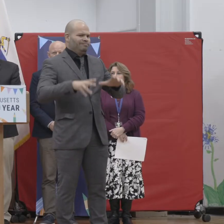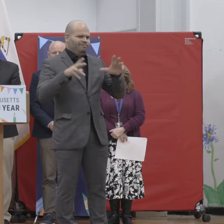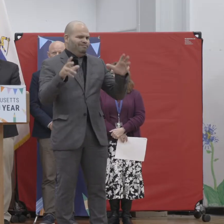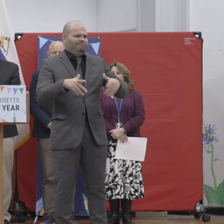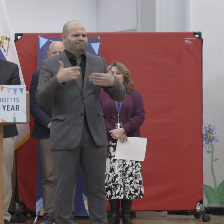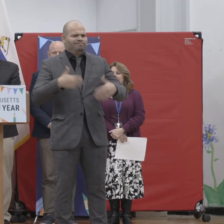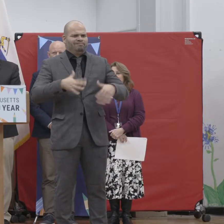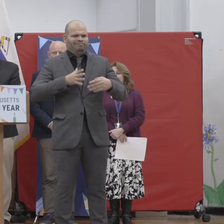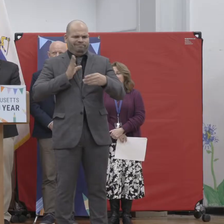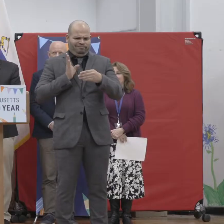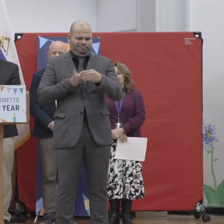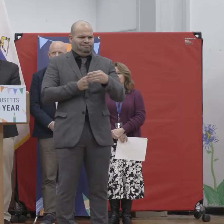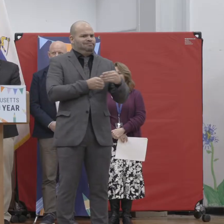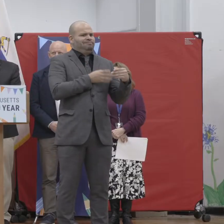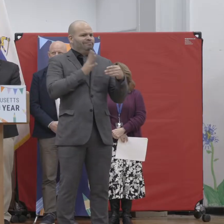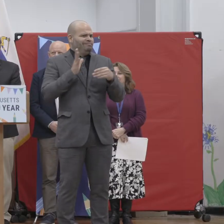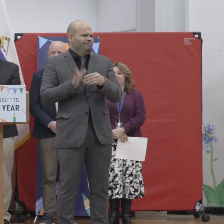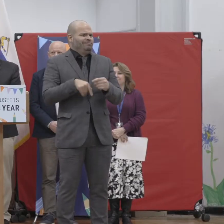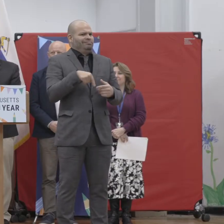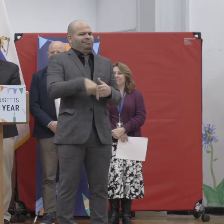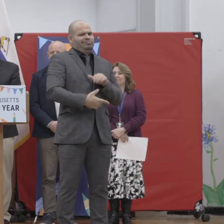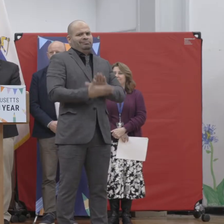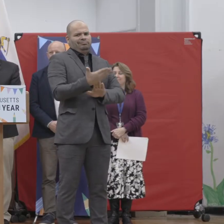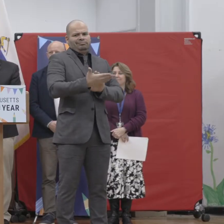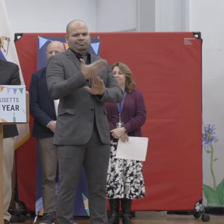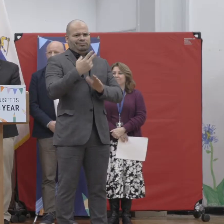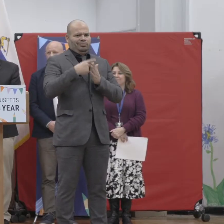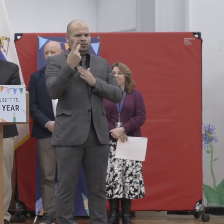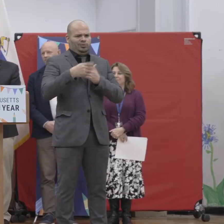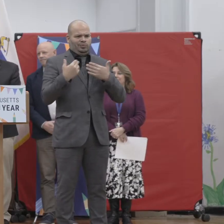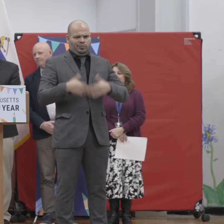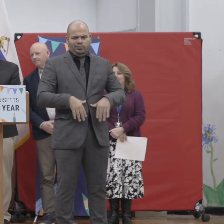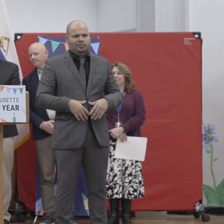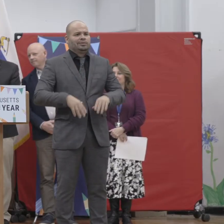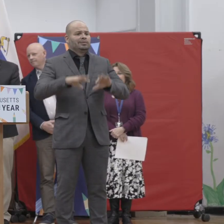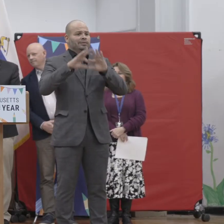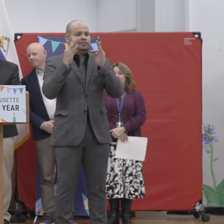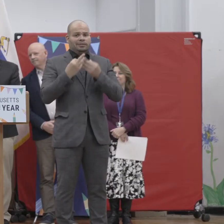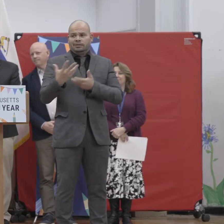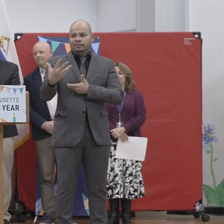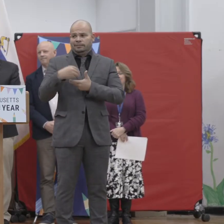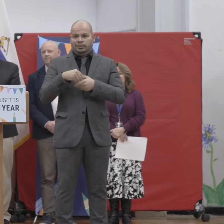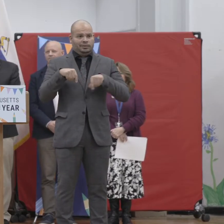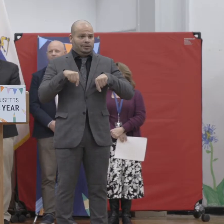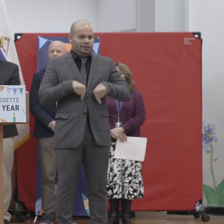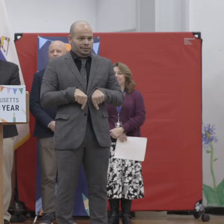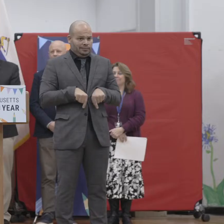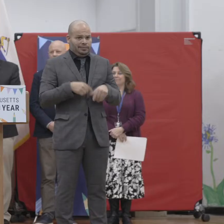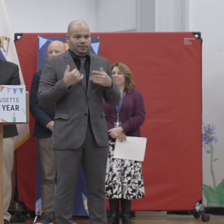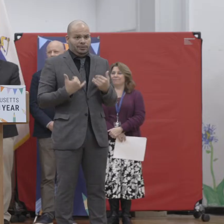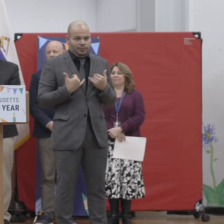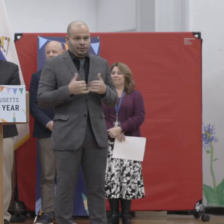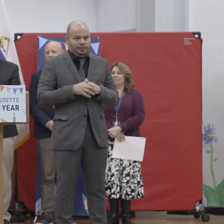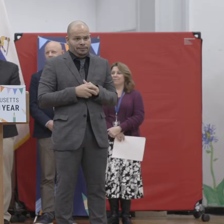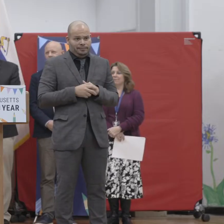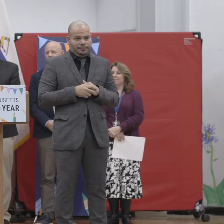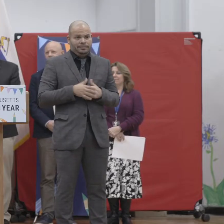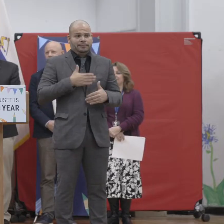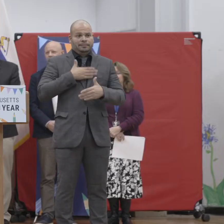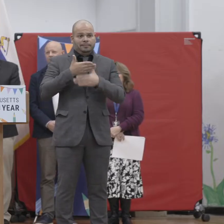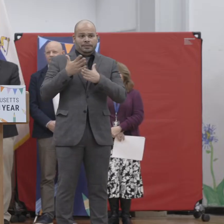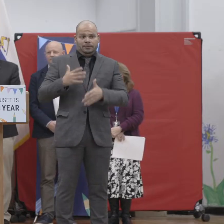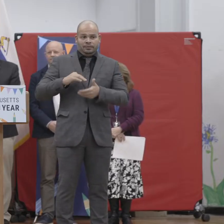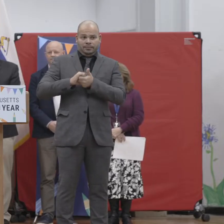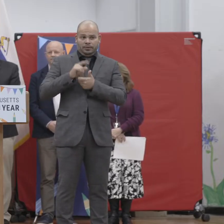My family, who came to school with me today for this event, Patrick, you are an amazing partner and a thoughtful sounding